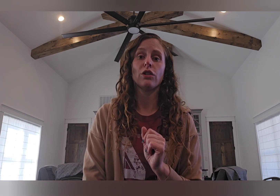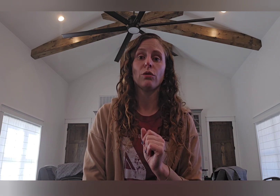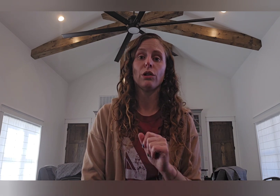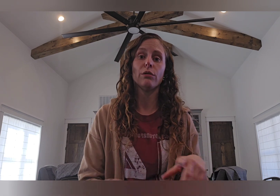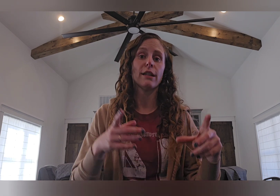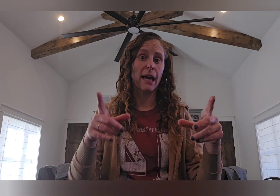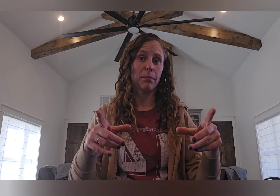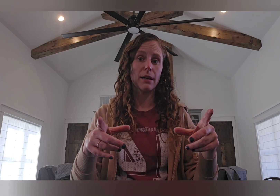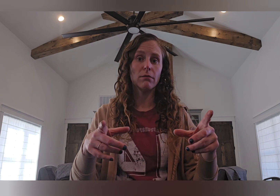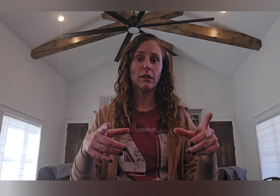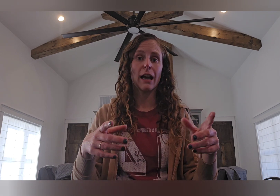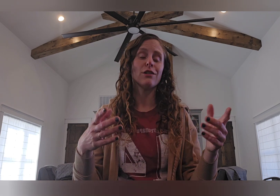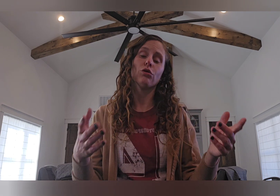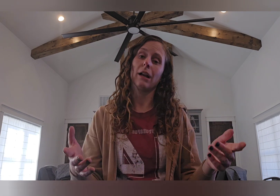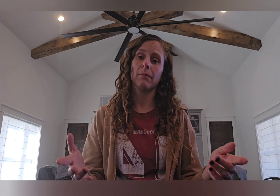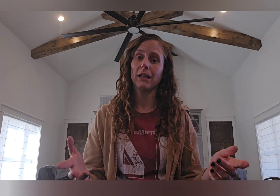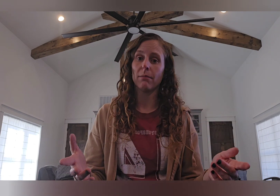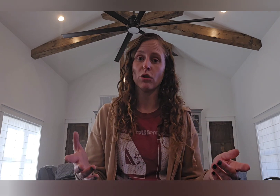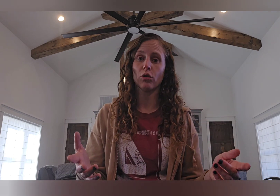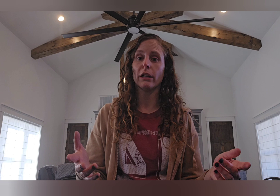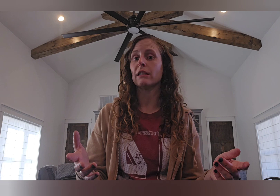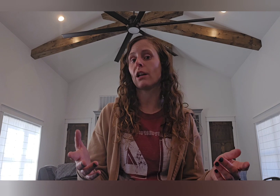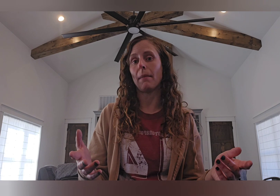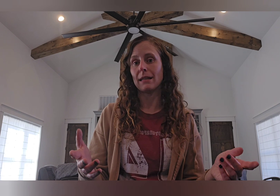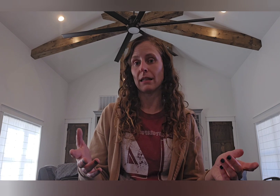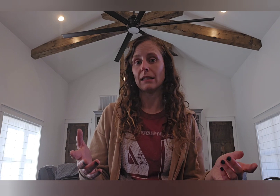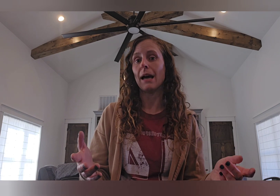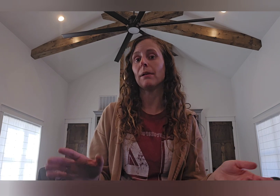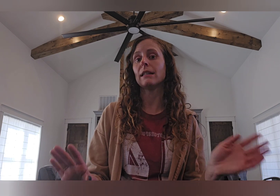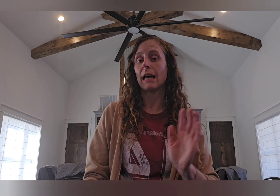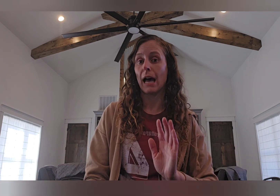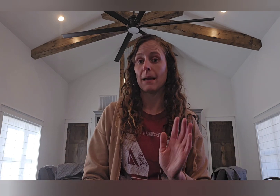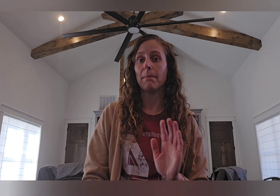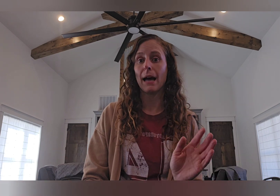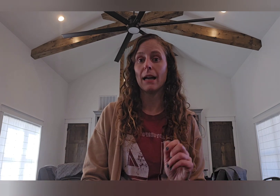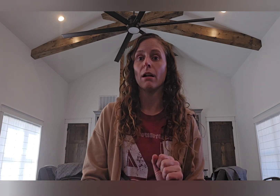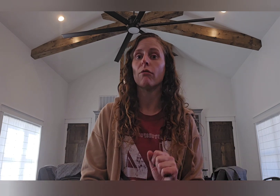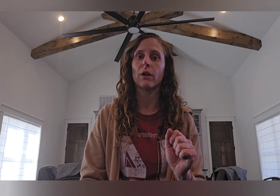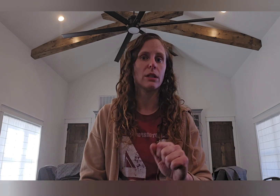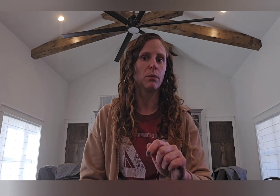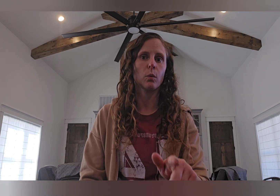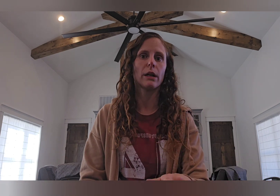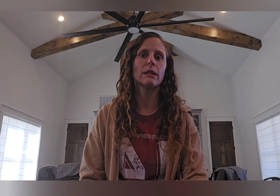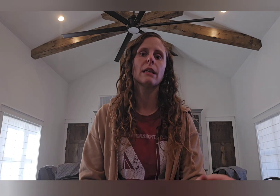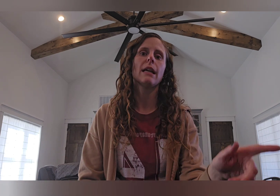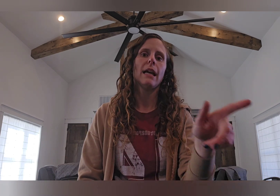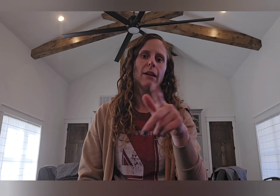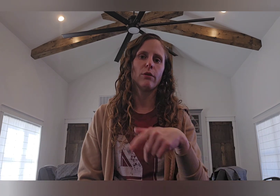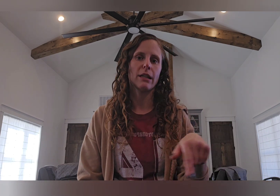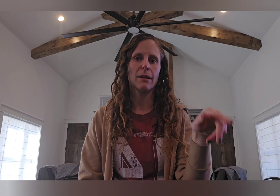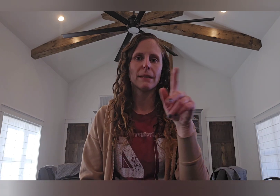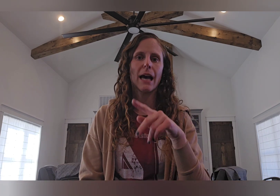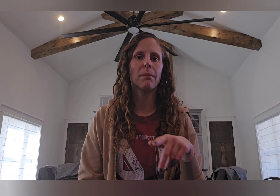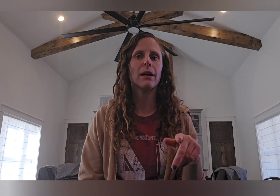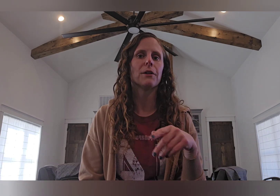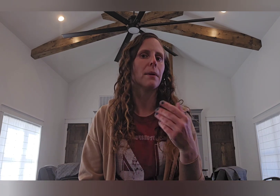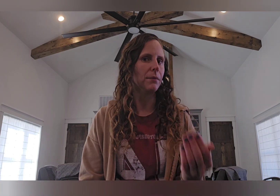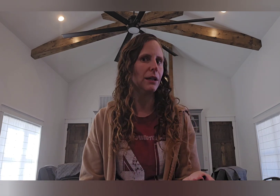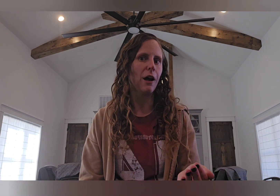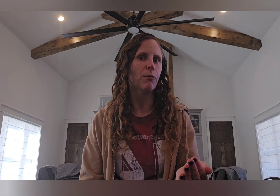to use a tablet, I do try to make them do greetings and goodbyes on the tablets. Hi and bye, very simple words. If you set up a tablet, you'll probably get help